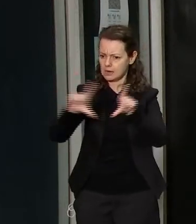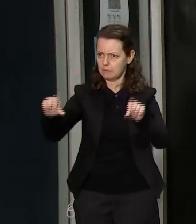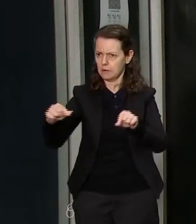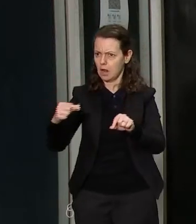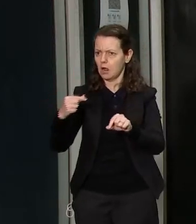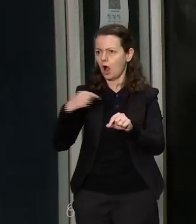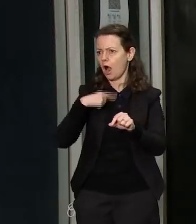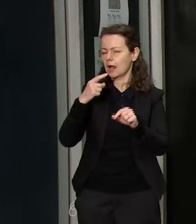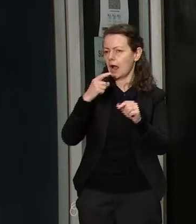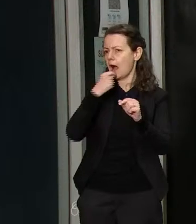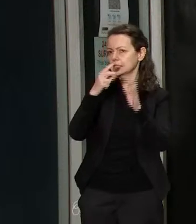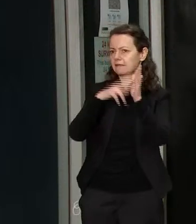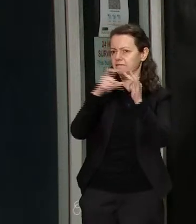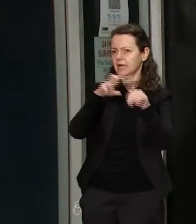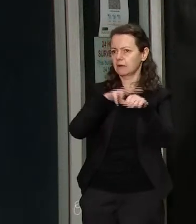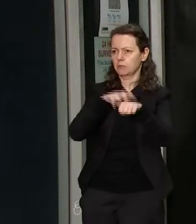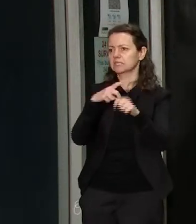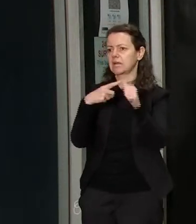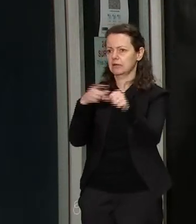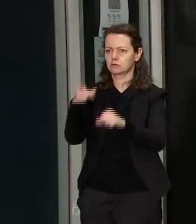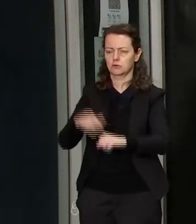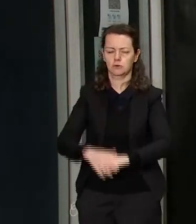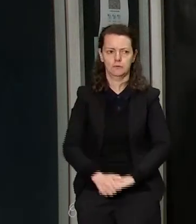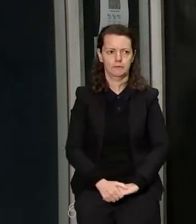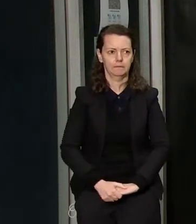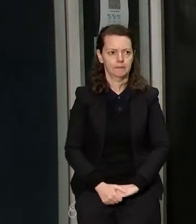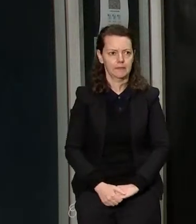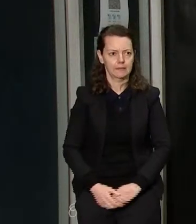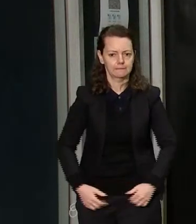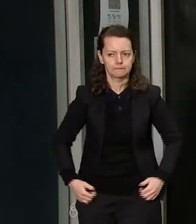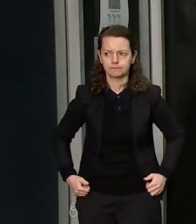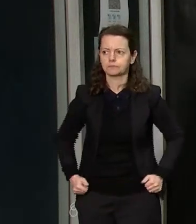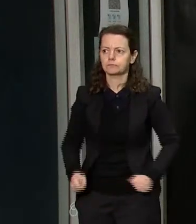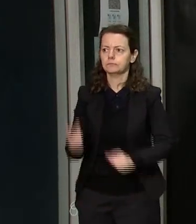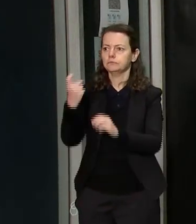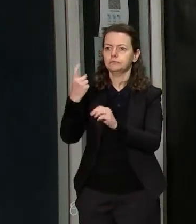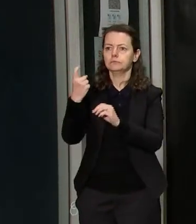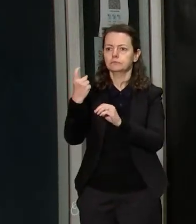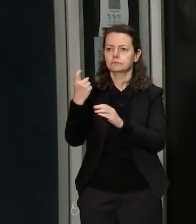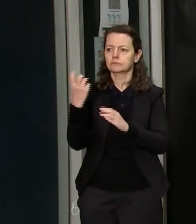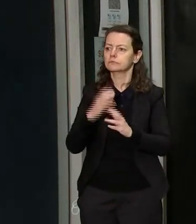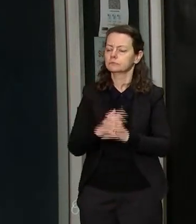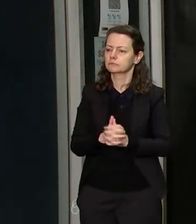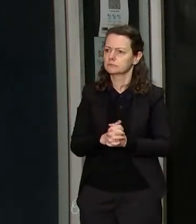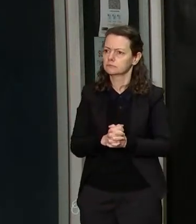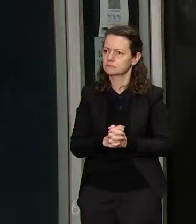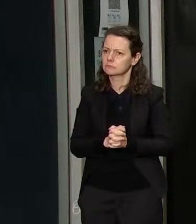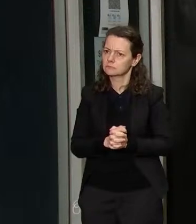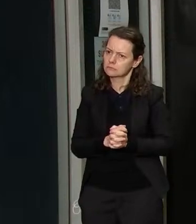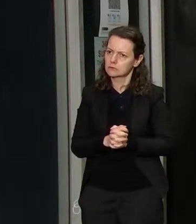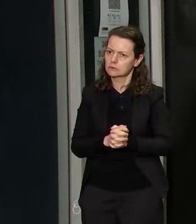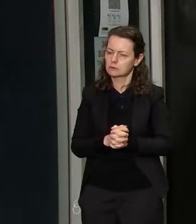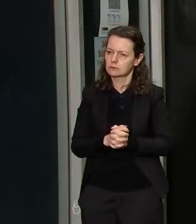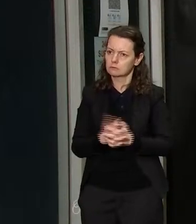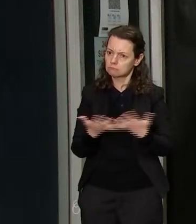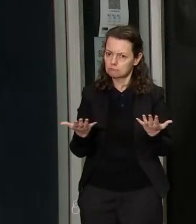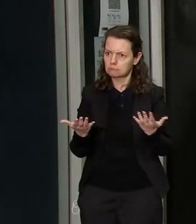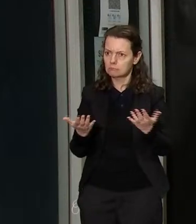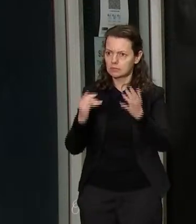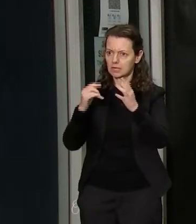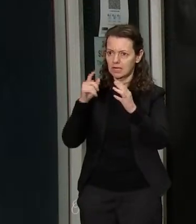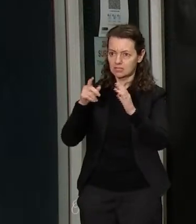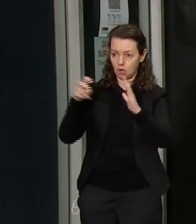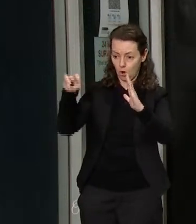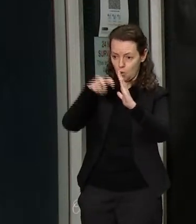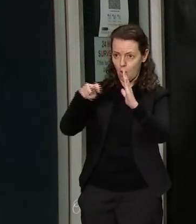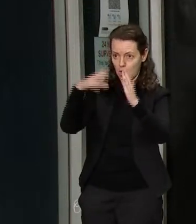and VicPol to come back to you. And what is that? Sorry, just to follow on that. Sorry, just one follow. What does that say about the level of security? Do you have